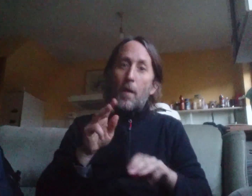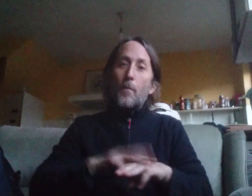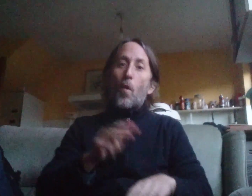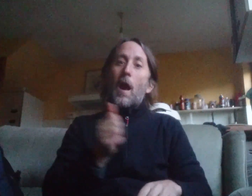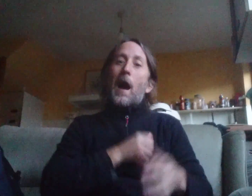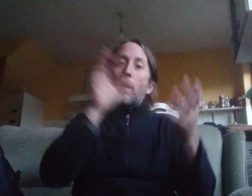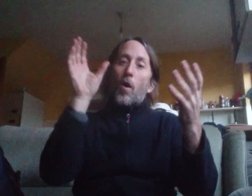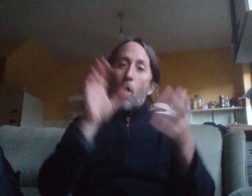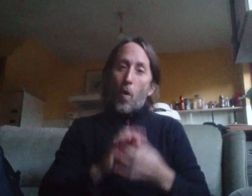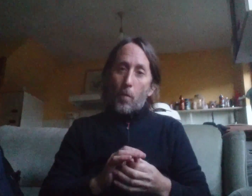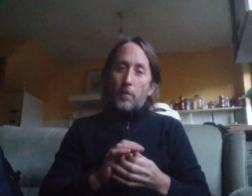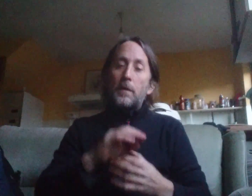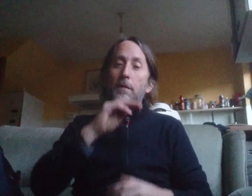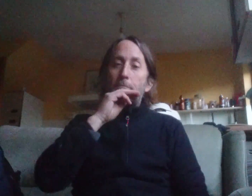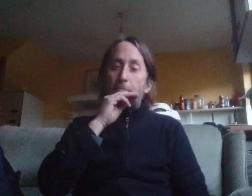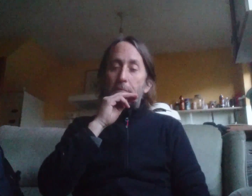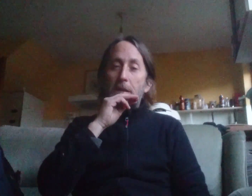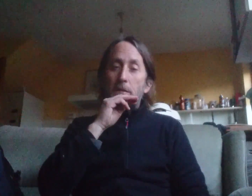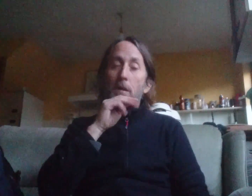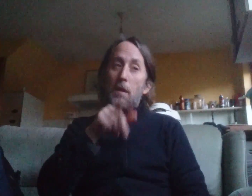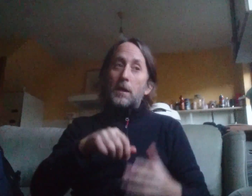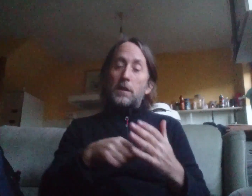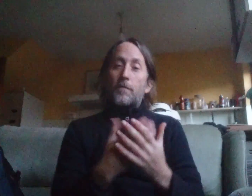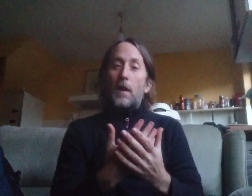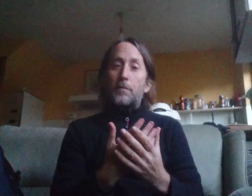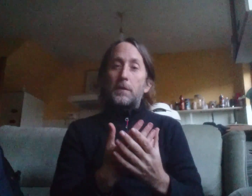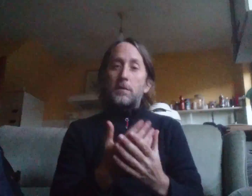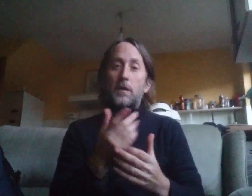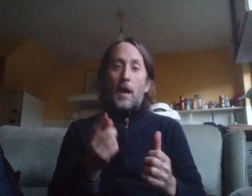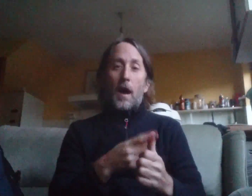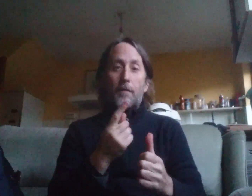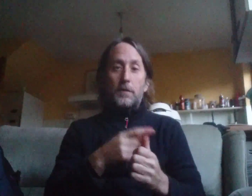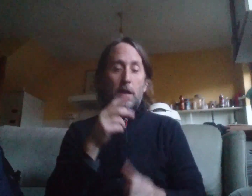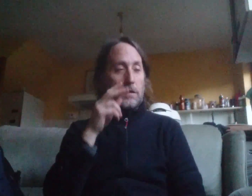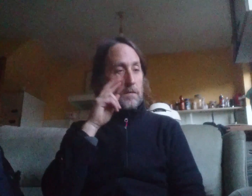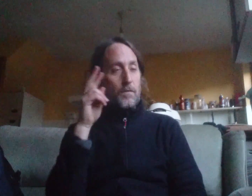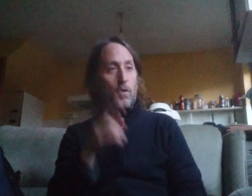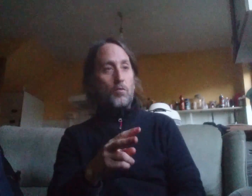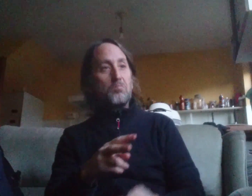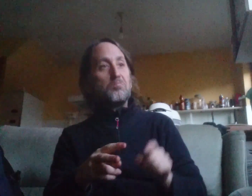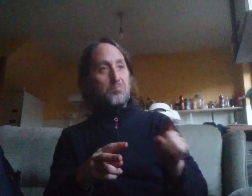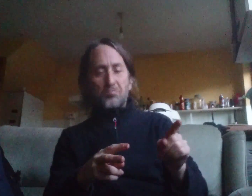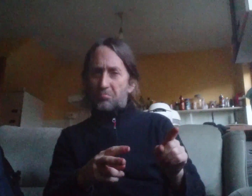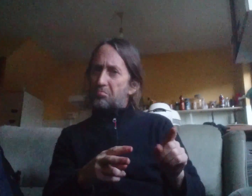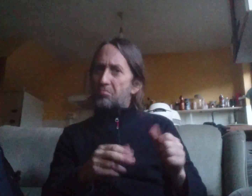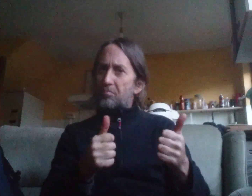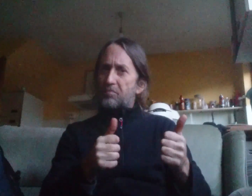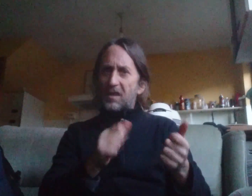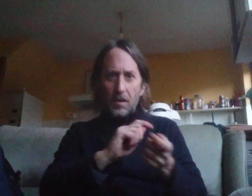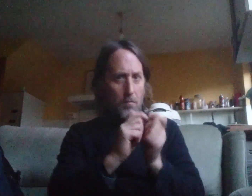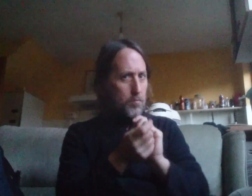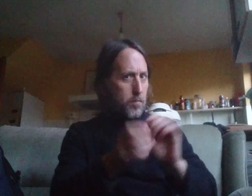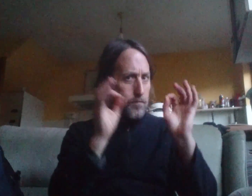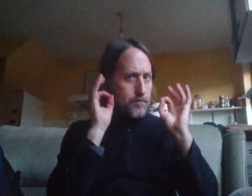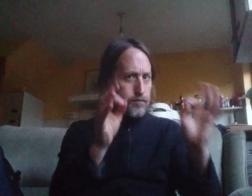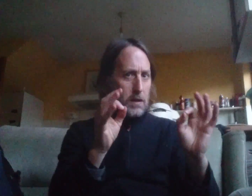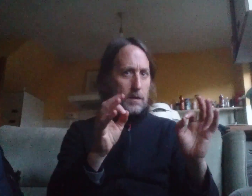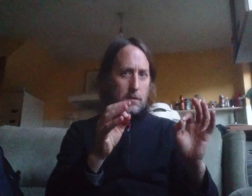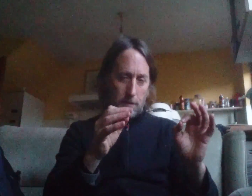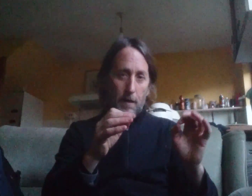Thus, while such developments were heralded by many advertisers and commentators as a revolution that had liberated the modern woman